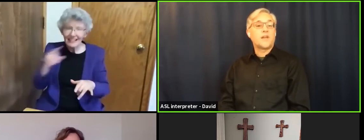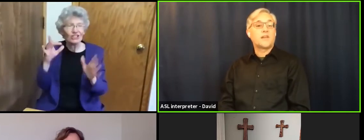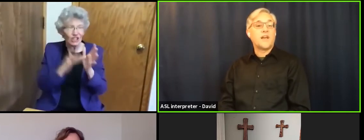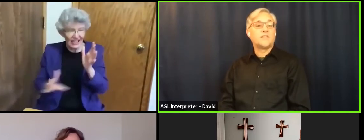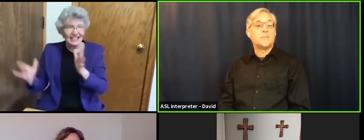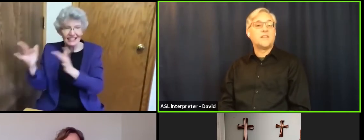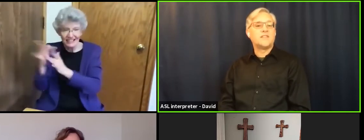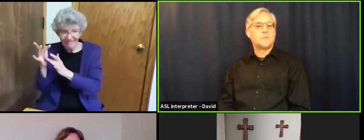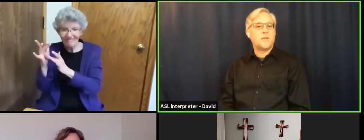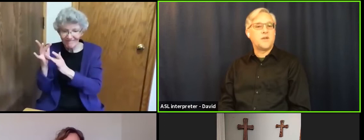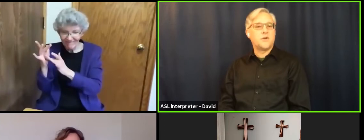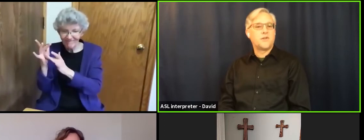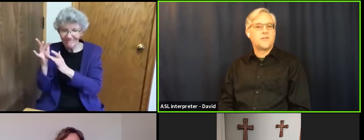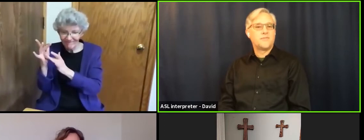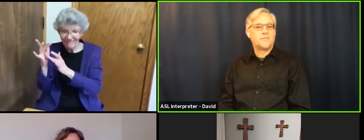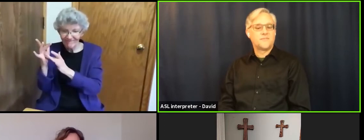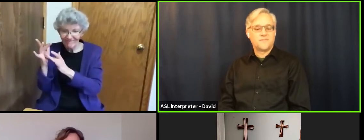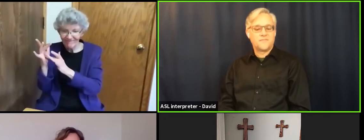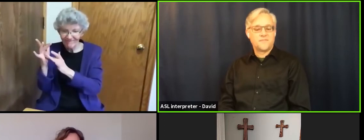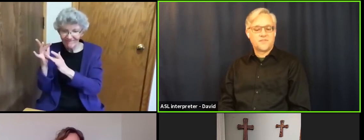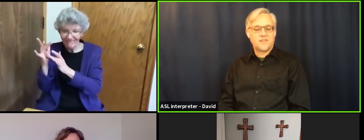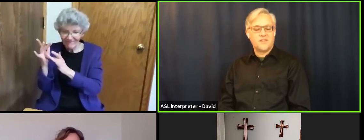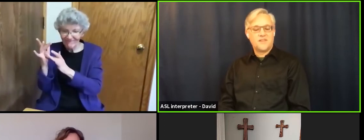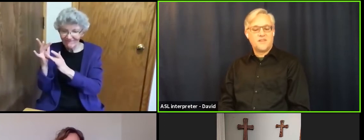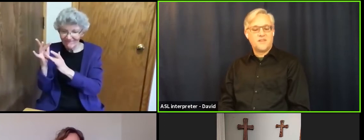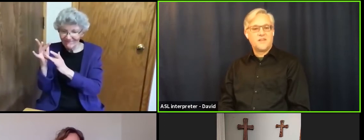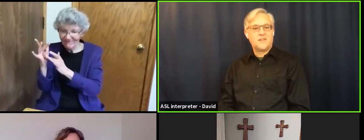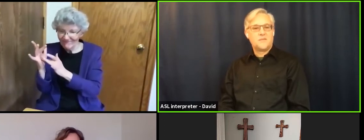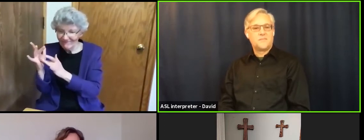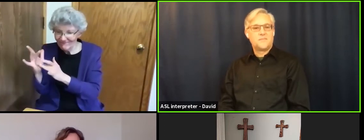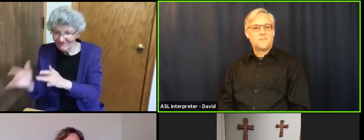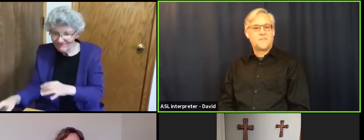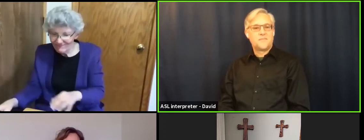once they recognized him, he disappeared.